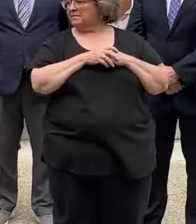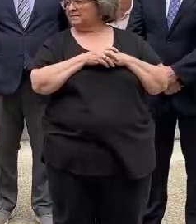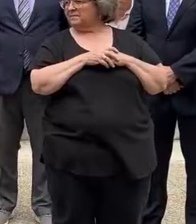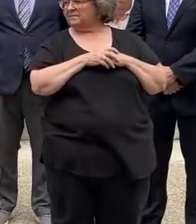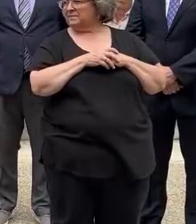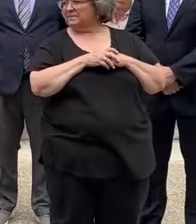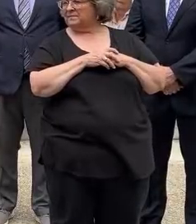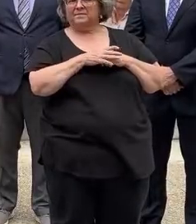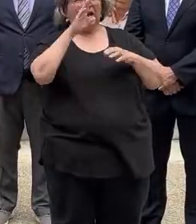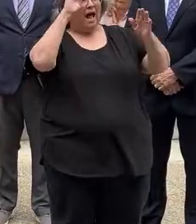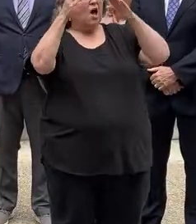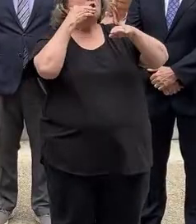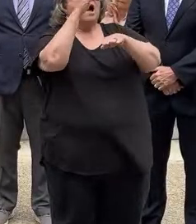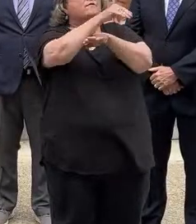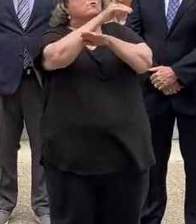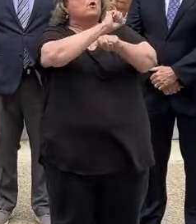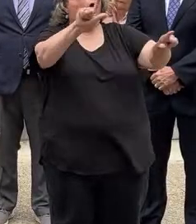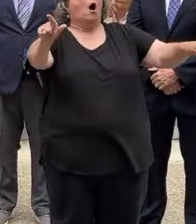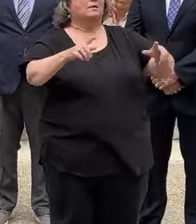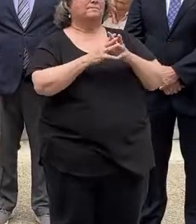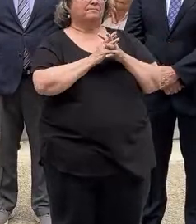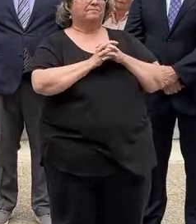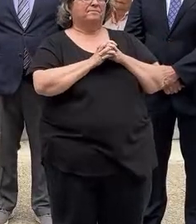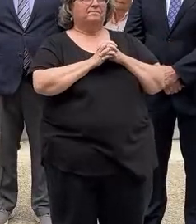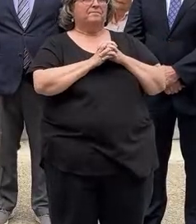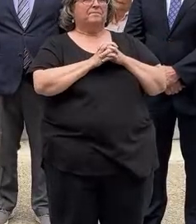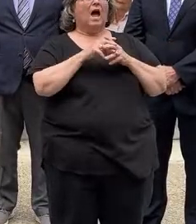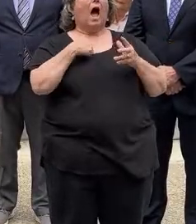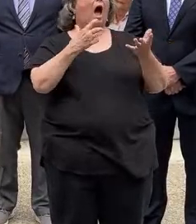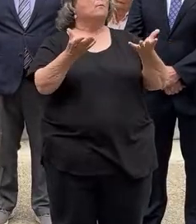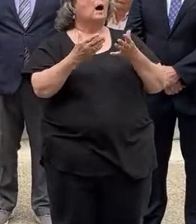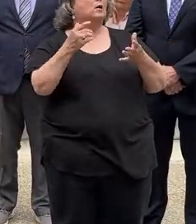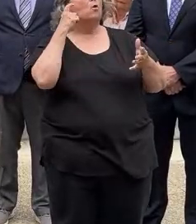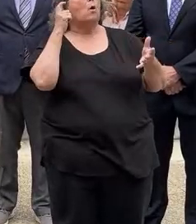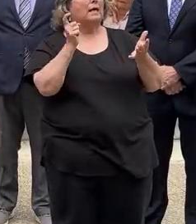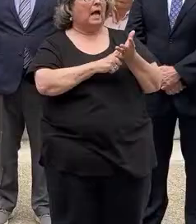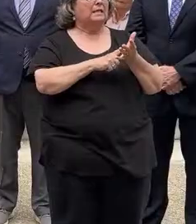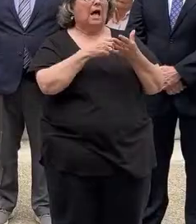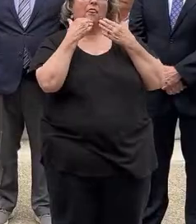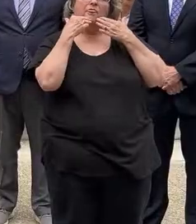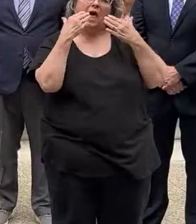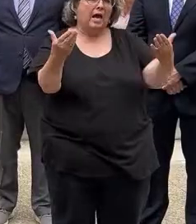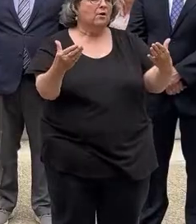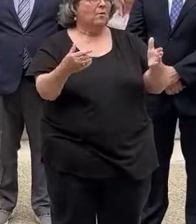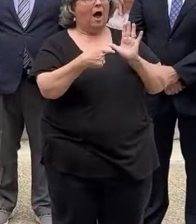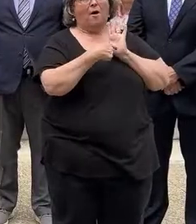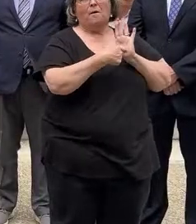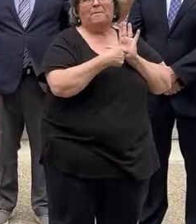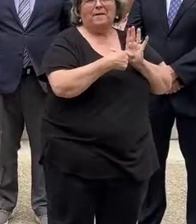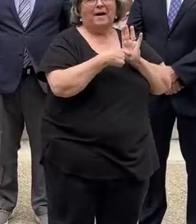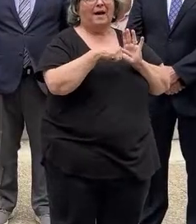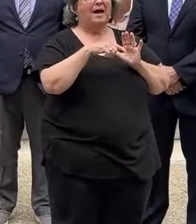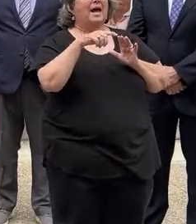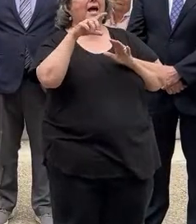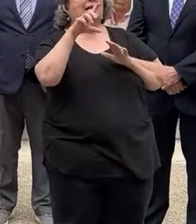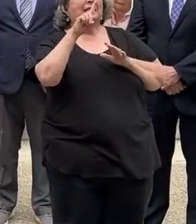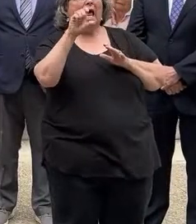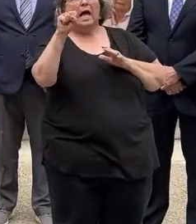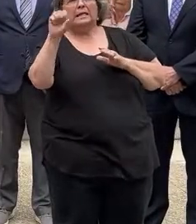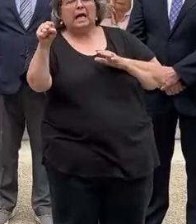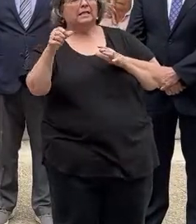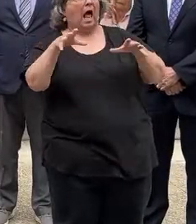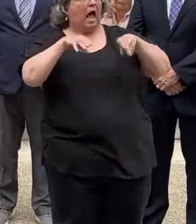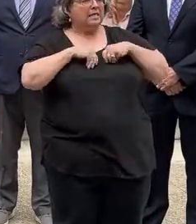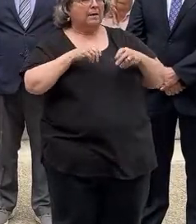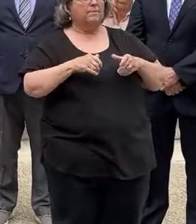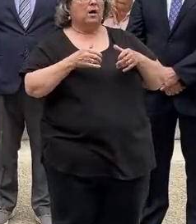Great. Hi, good afternoon, everyone. I just want to acknowledge, say thank you on behalf of the Department of Social Services in accepting